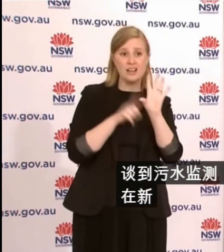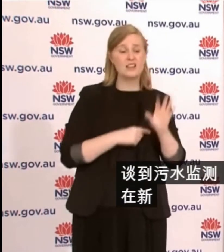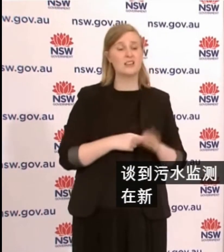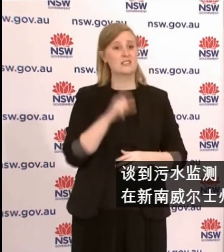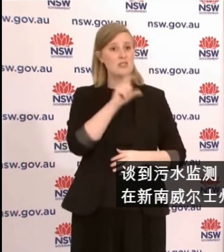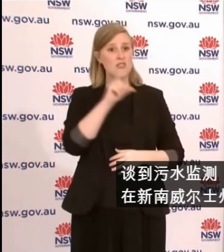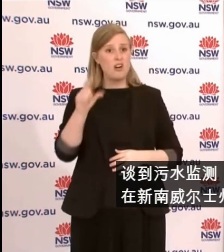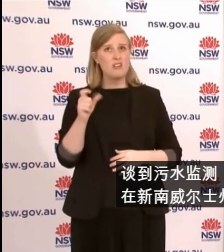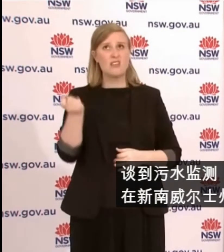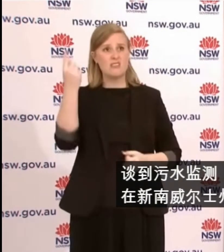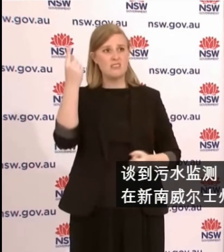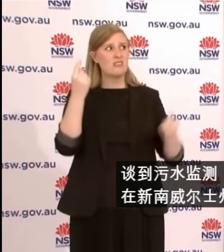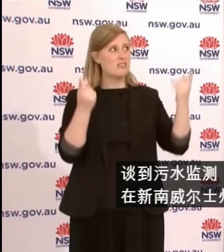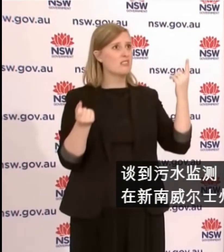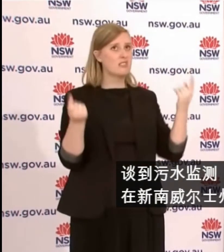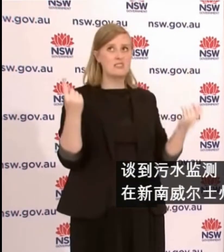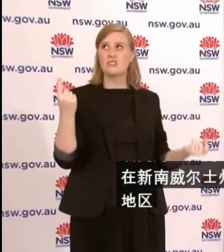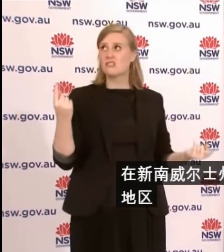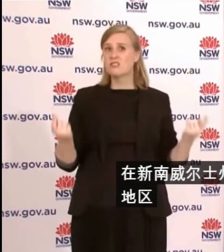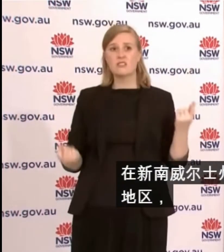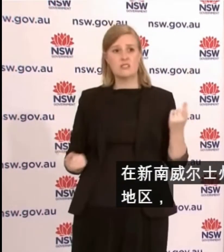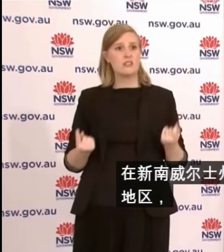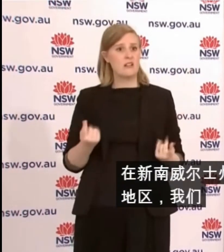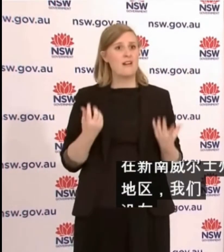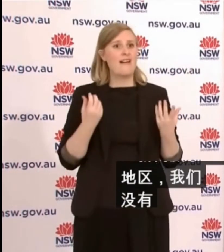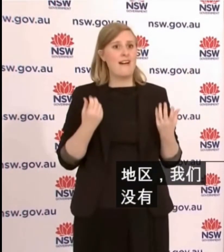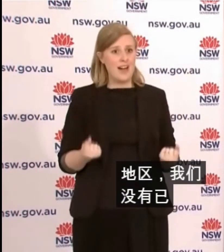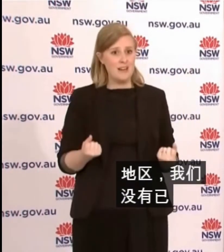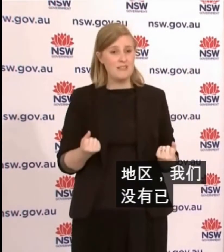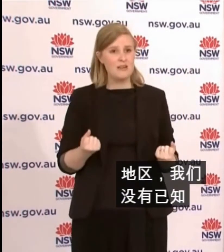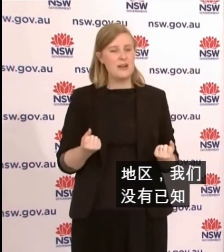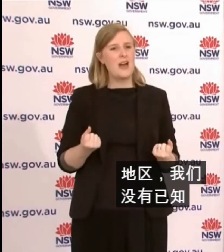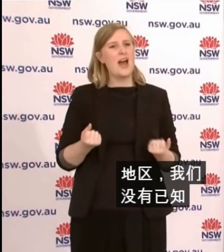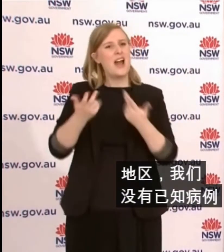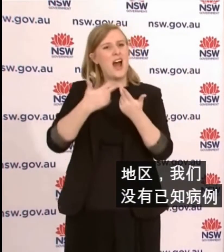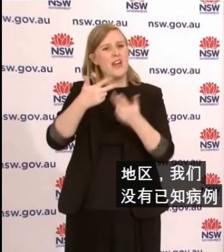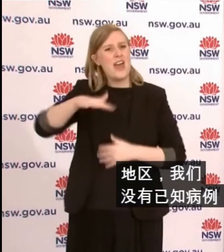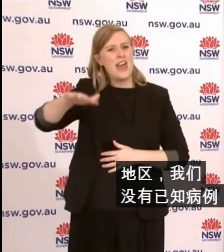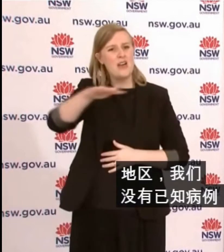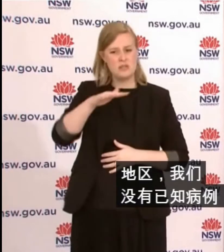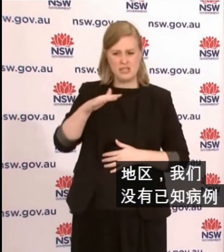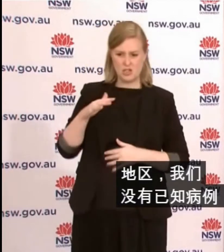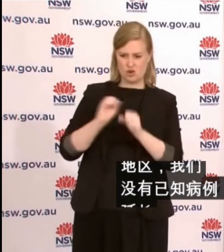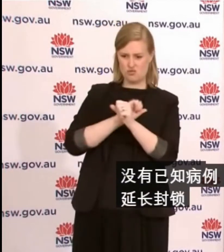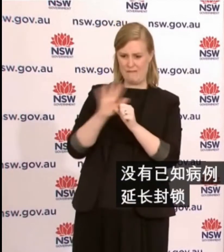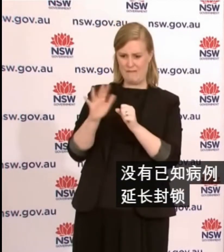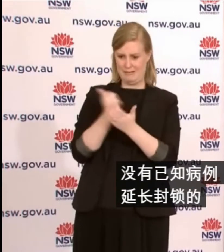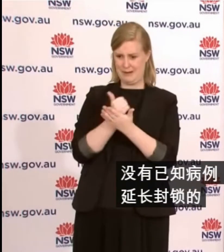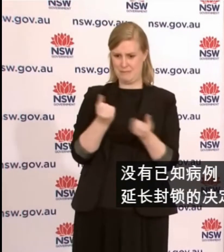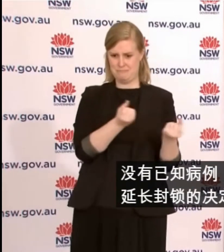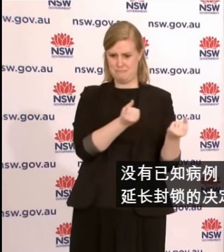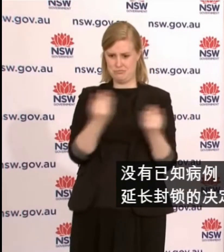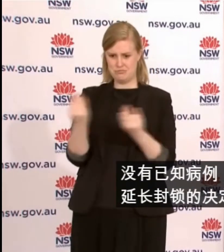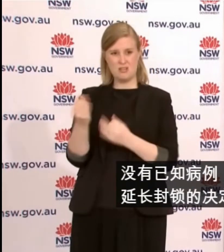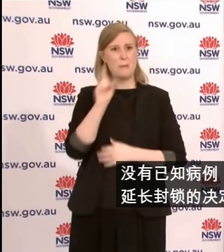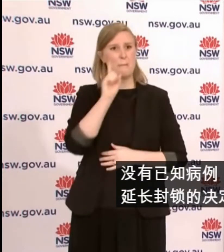showing fragments in parts of regional rural New South Wales where we have no known cases. So the decision to extend the lockdown